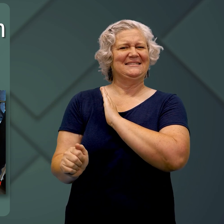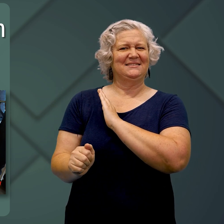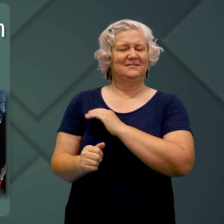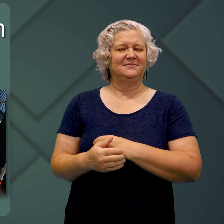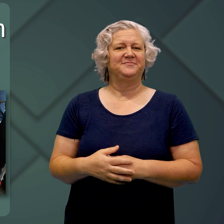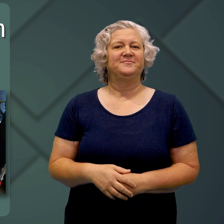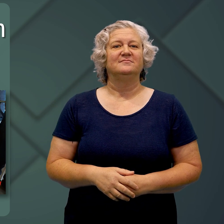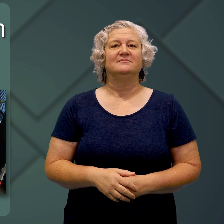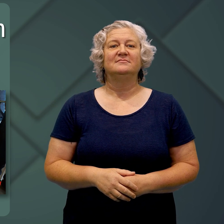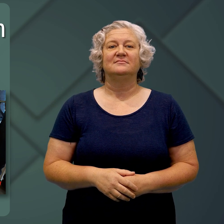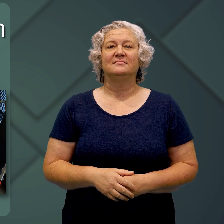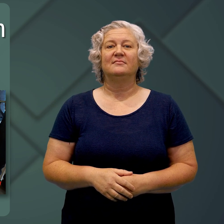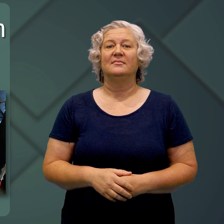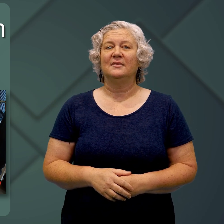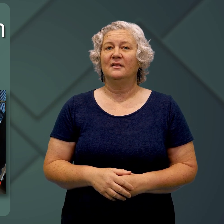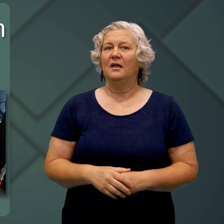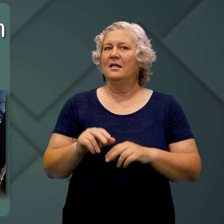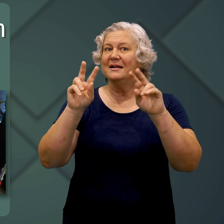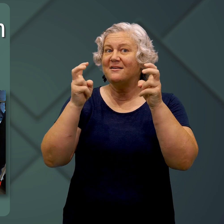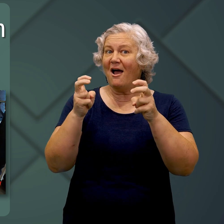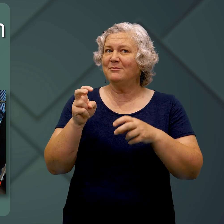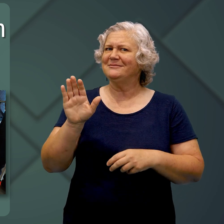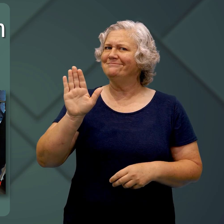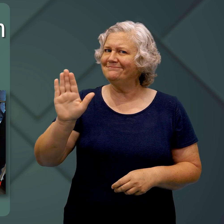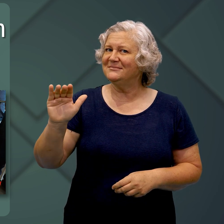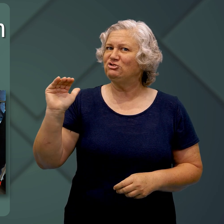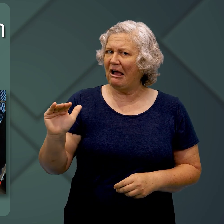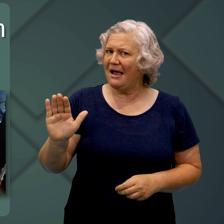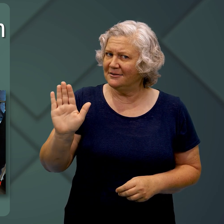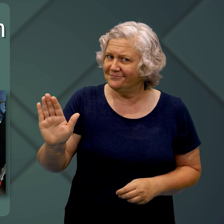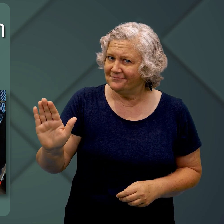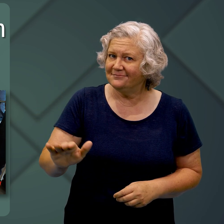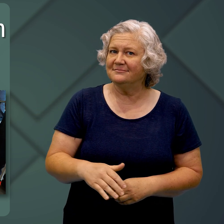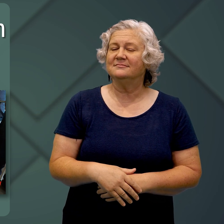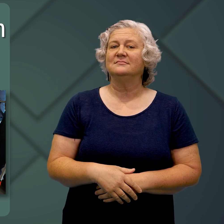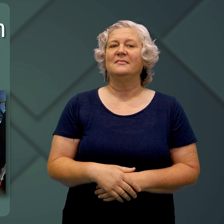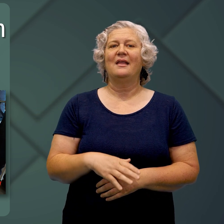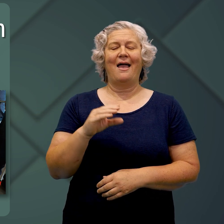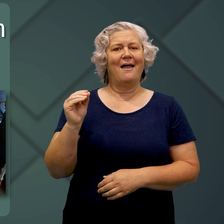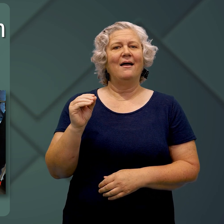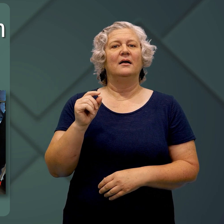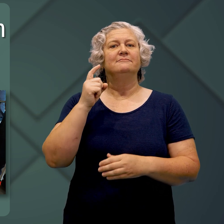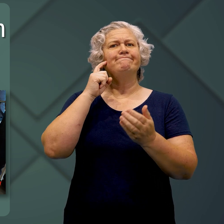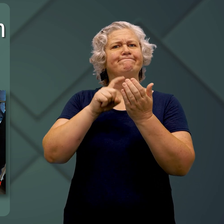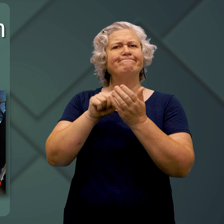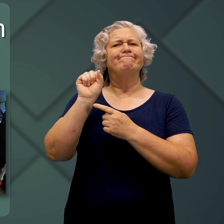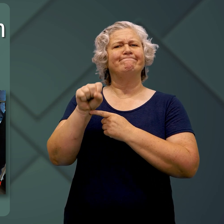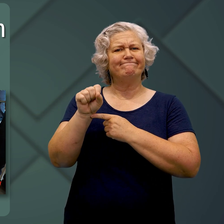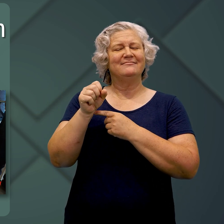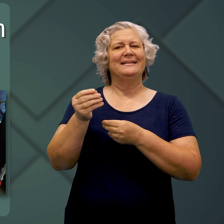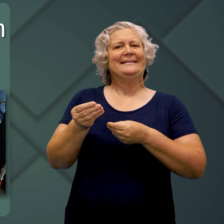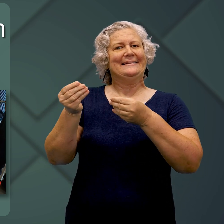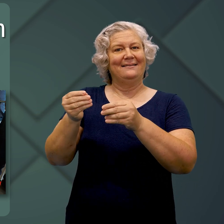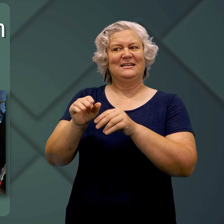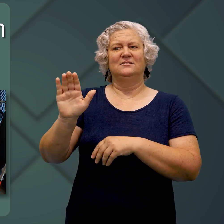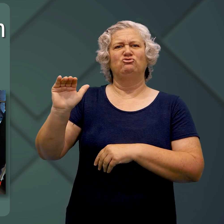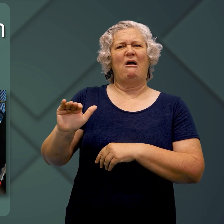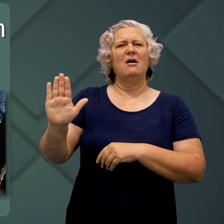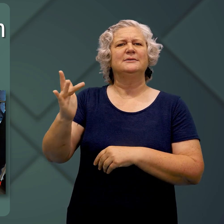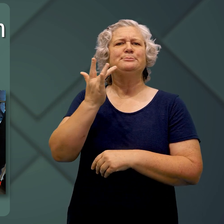their skills. The topic must be the child's topic, and affirmation should be given in their